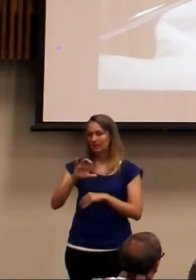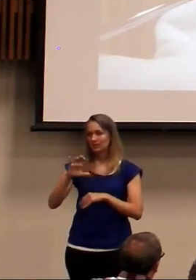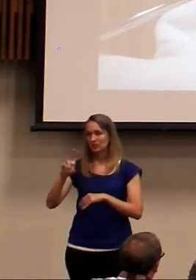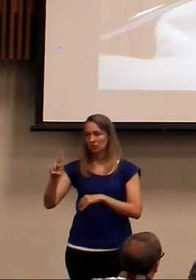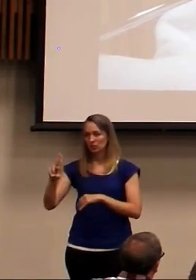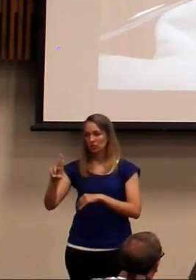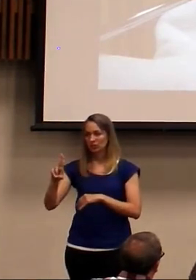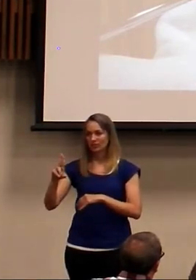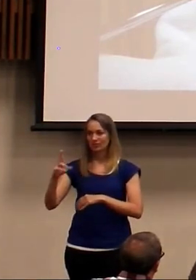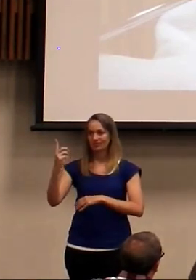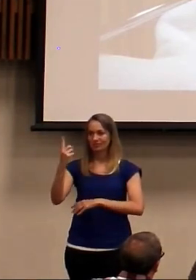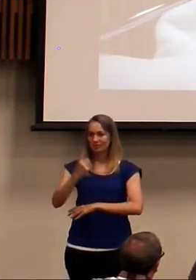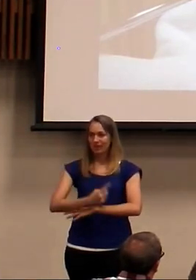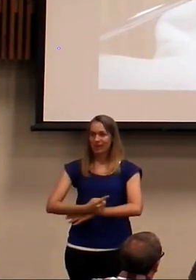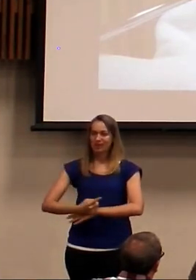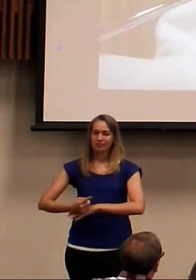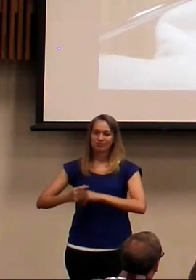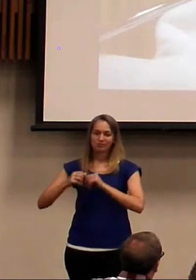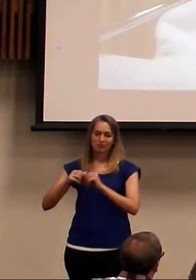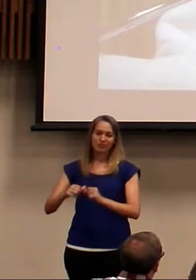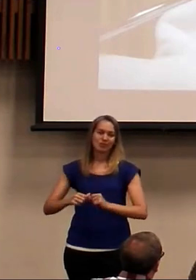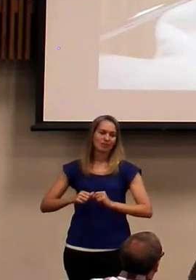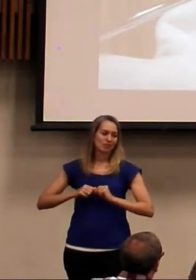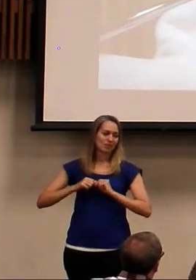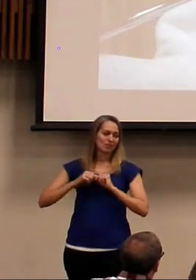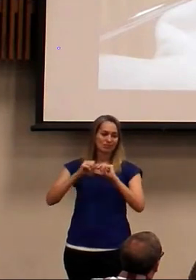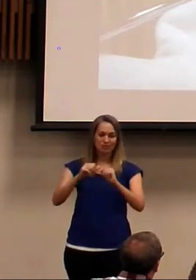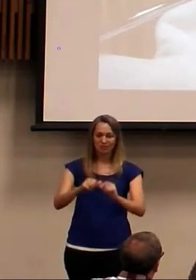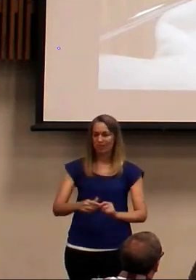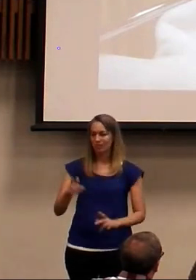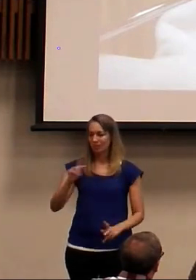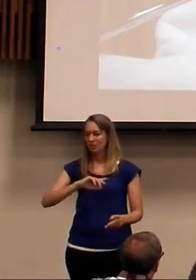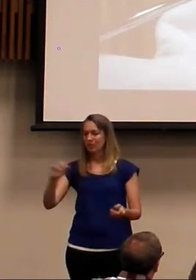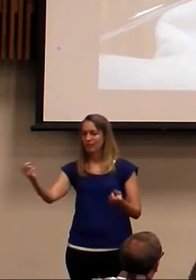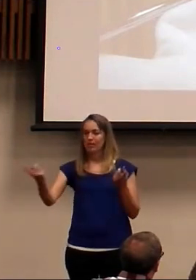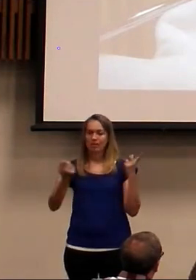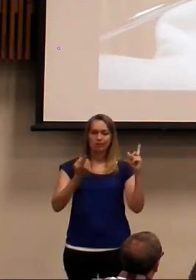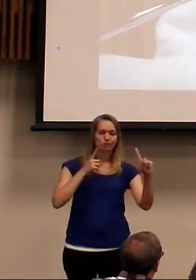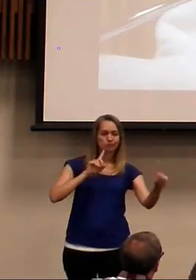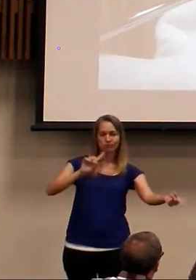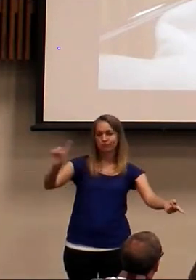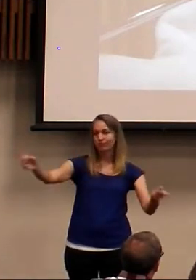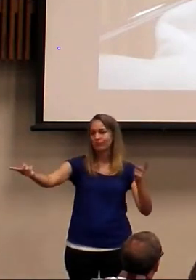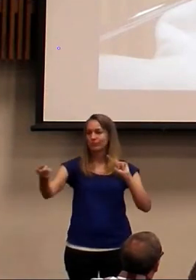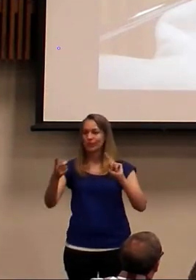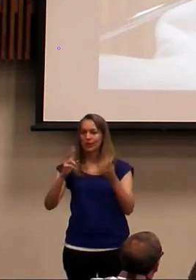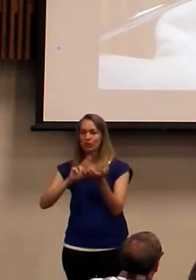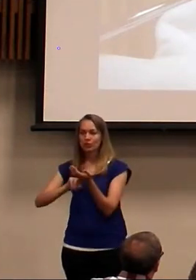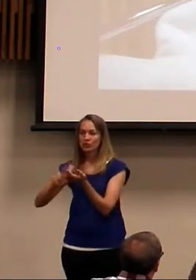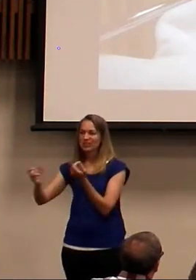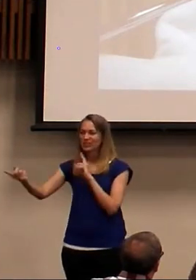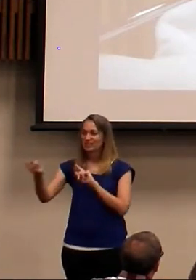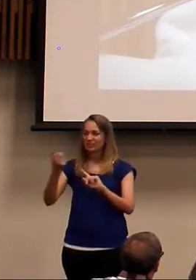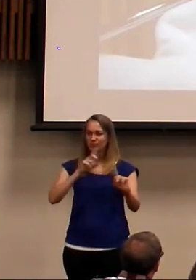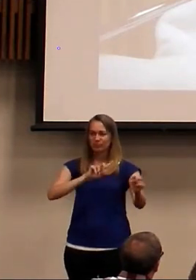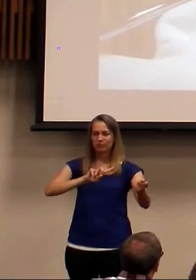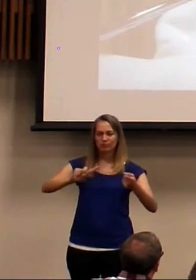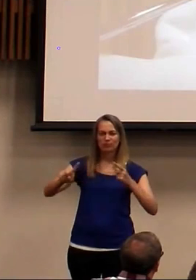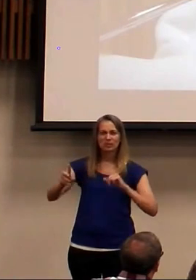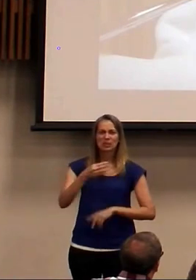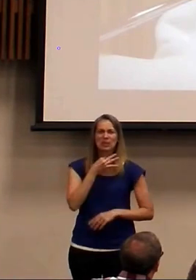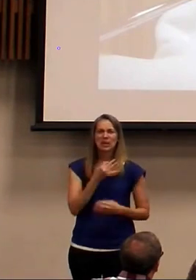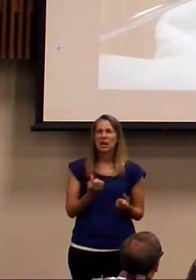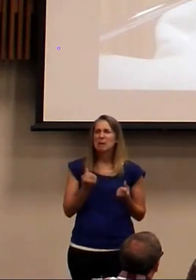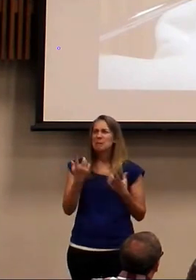and as they continued to walk in and out, and new nurses would come in, new nurses would leave, you would wonder how many days had gone by, how